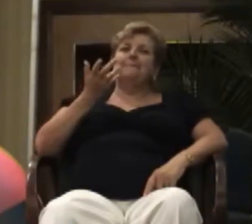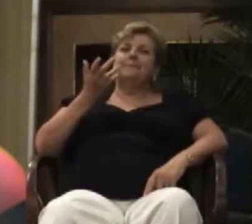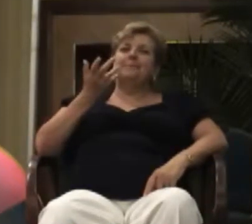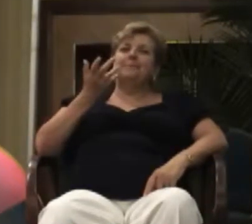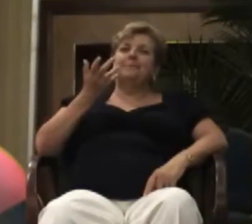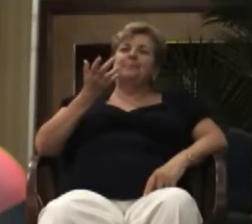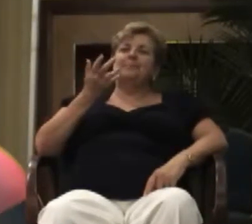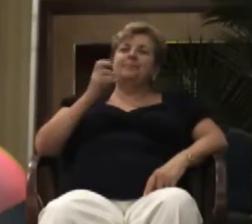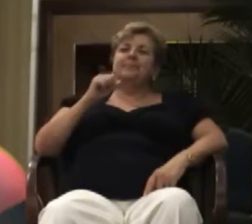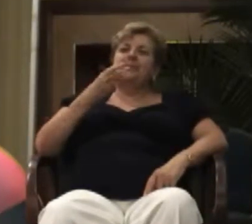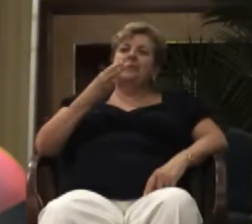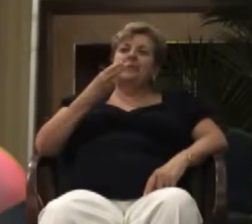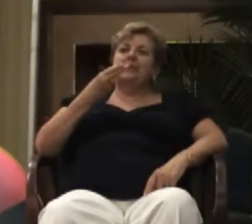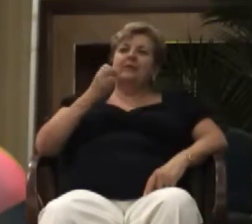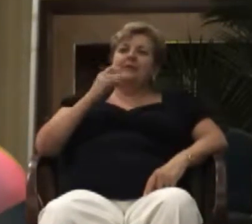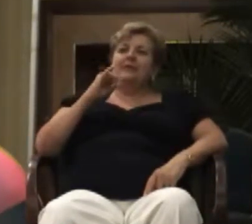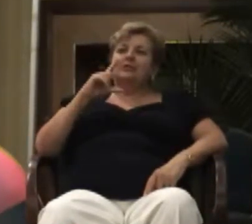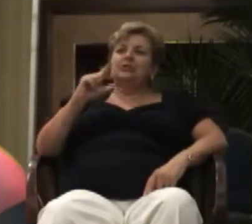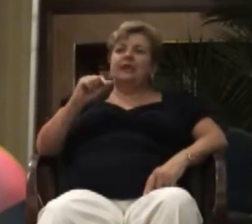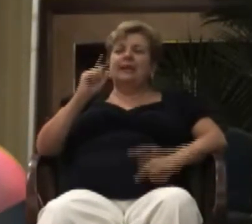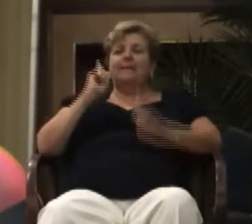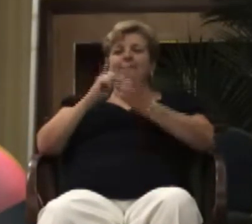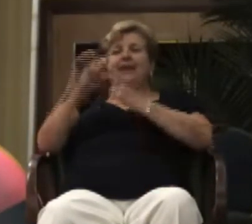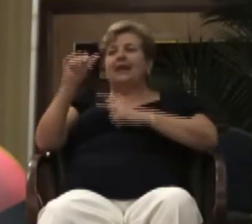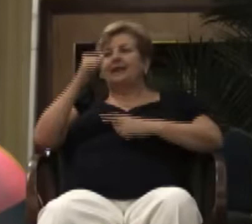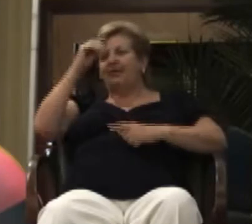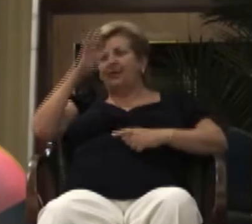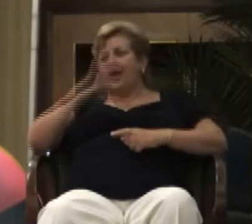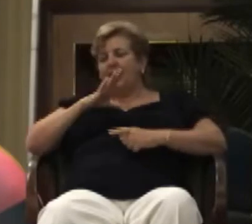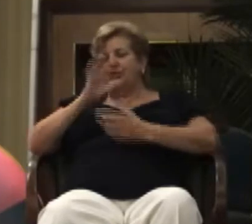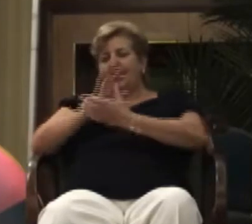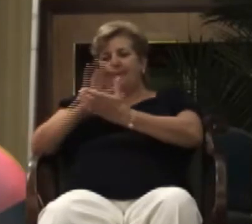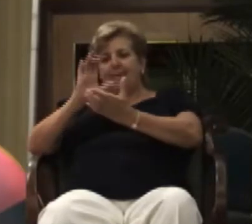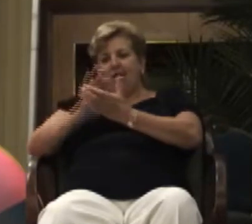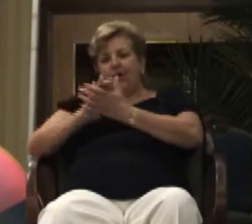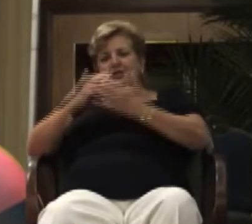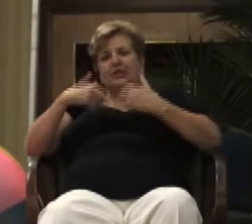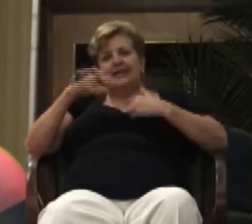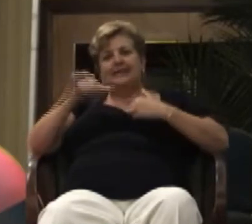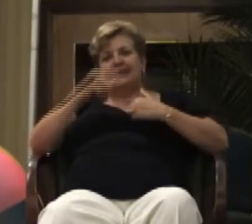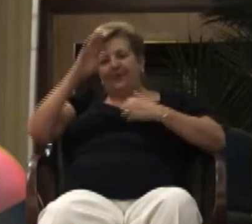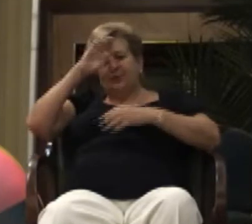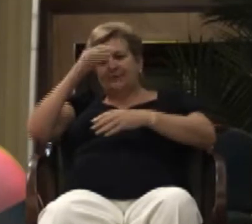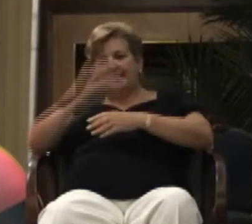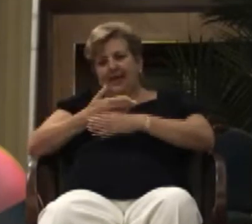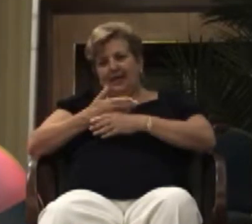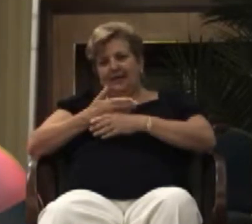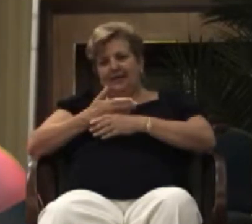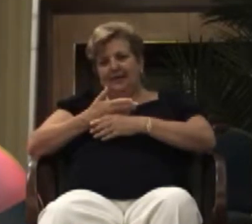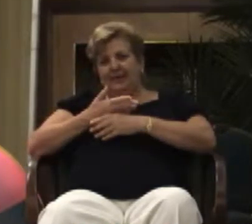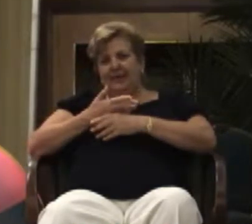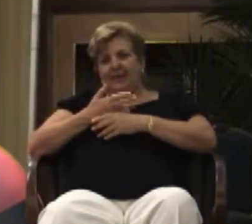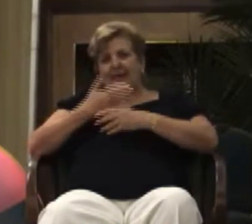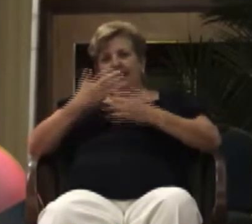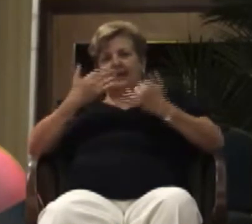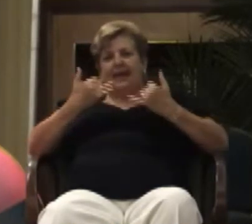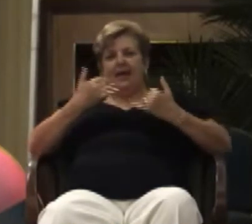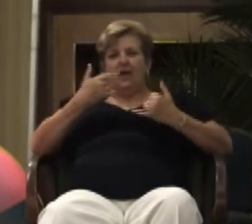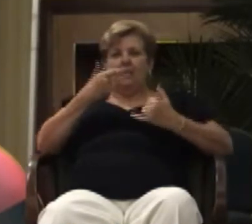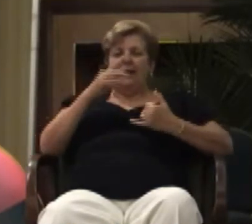she met another guy there, a young man. They got married. She has another son. They're still there. My grandson's 21 years old today, Brad. Oh,